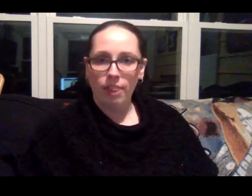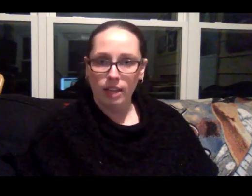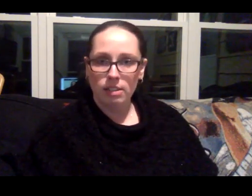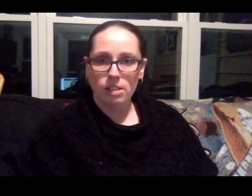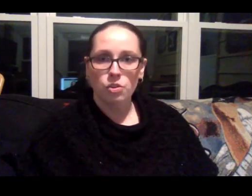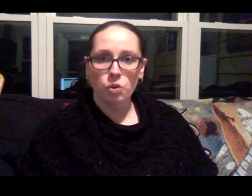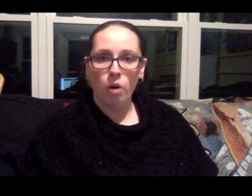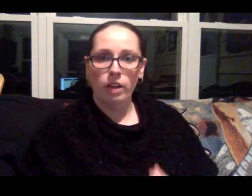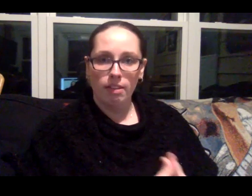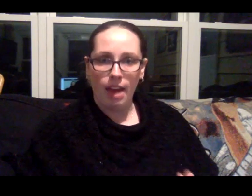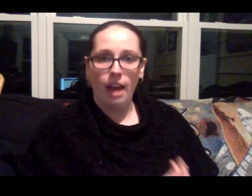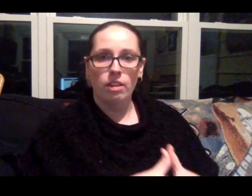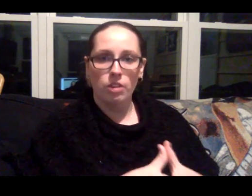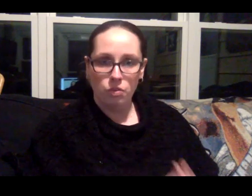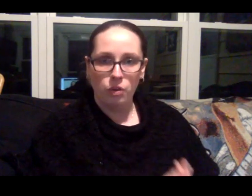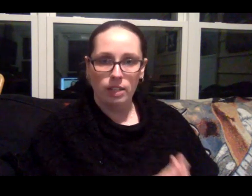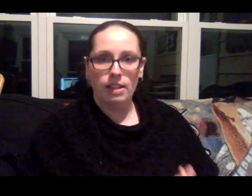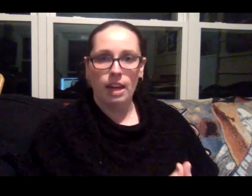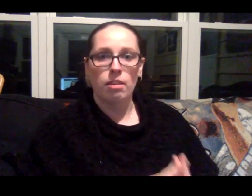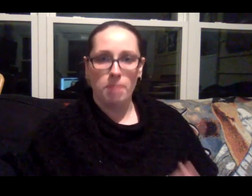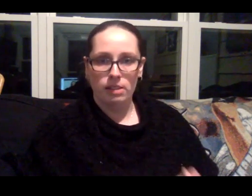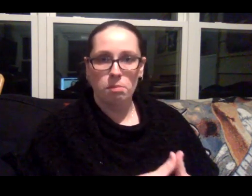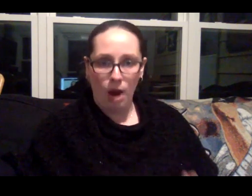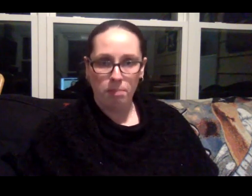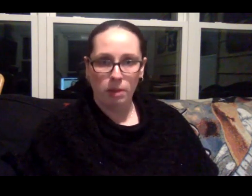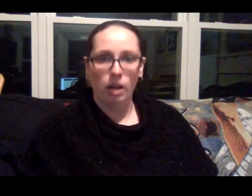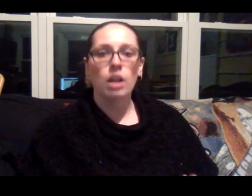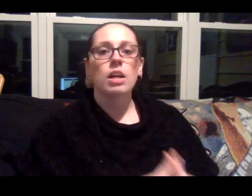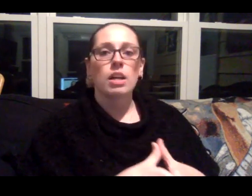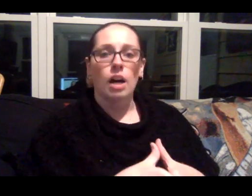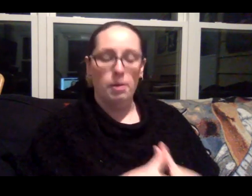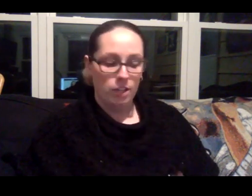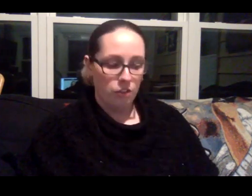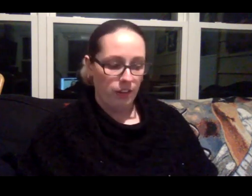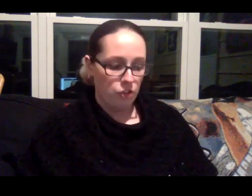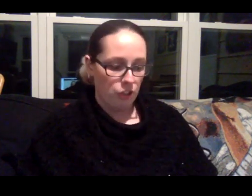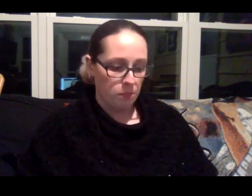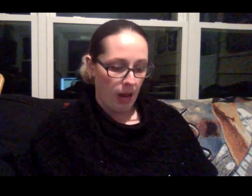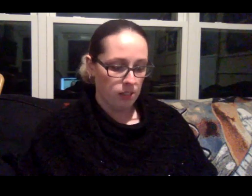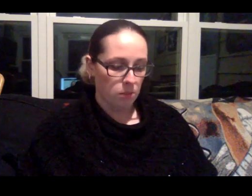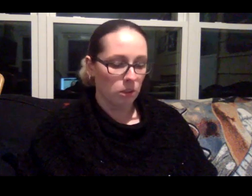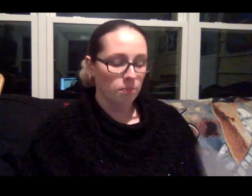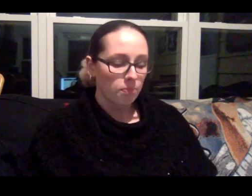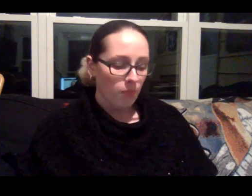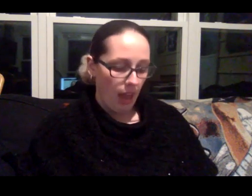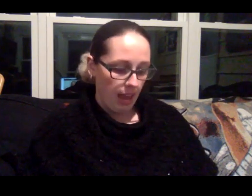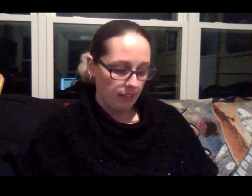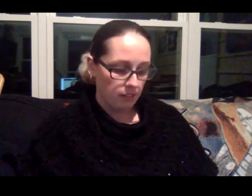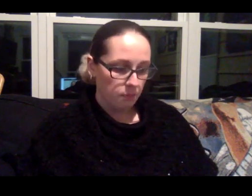of ethics, ensuring that the student is getting the best proper, um, interventions possible.